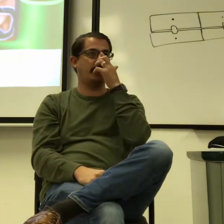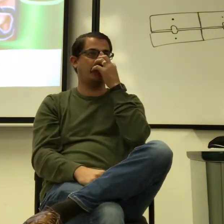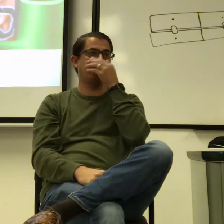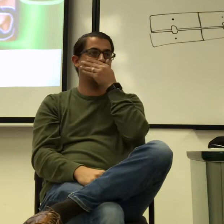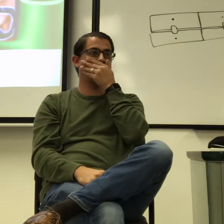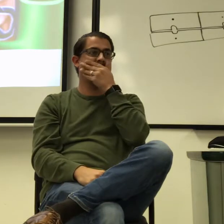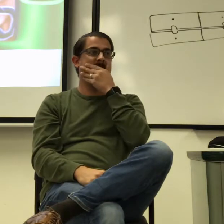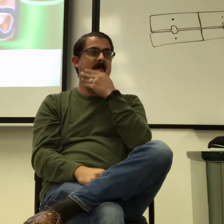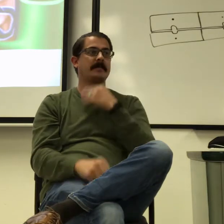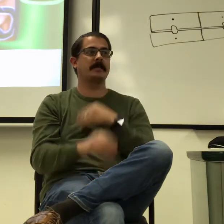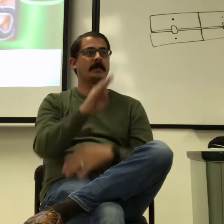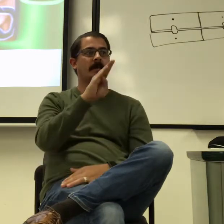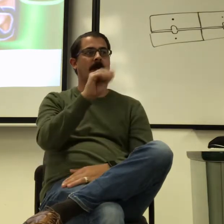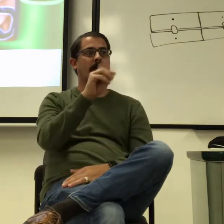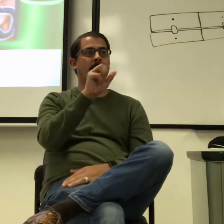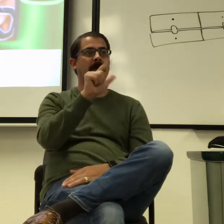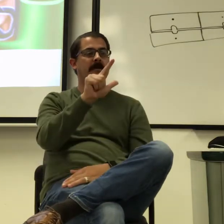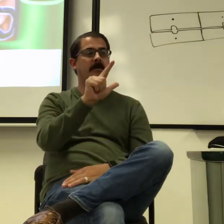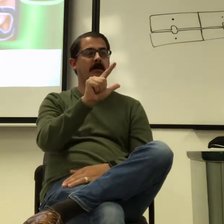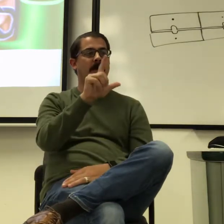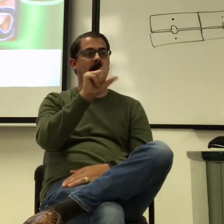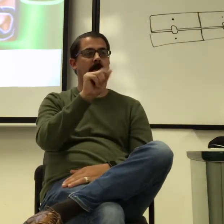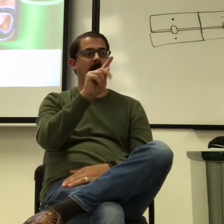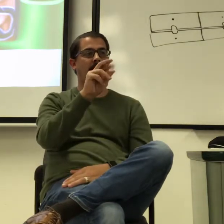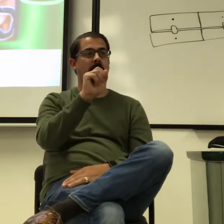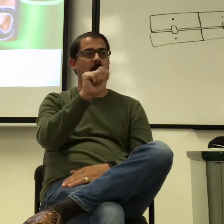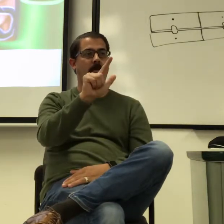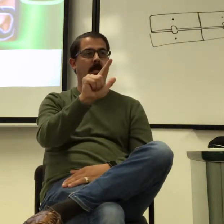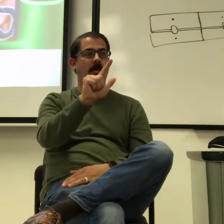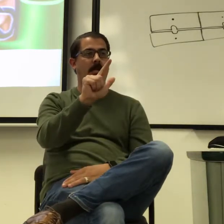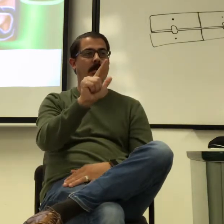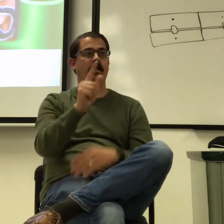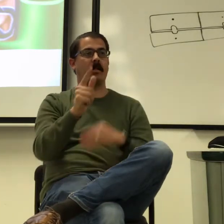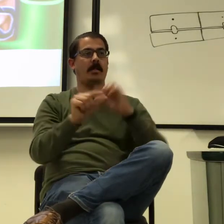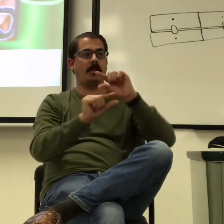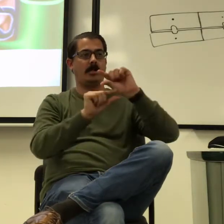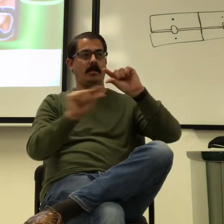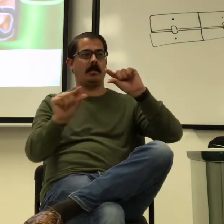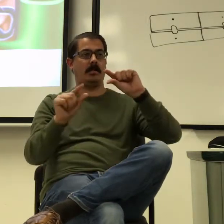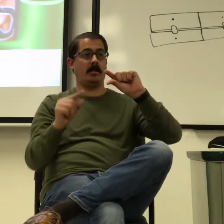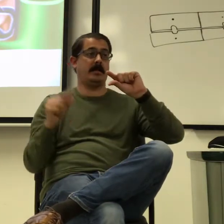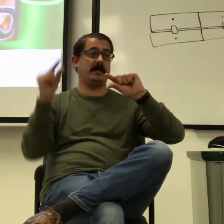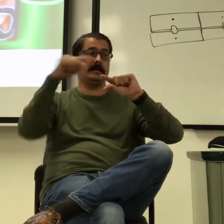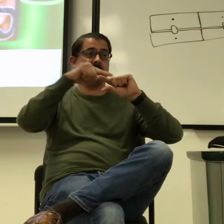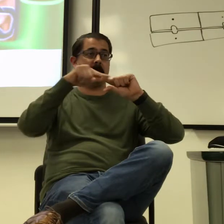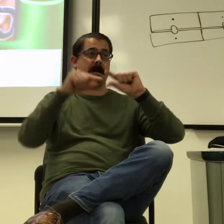Basolateral side. The other side, that side, apical.